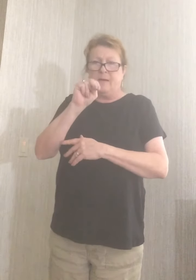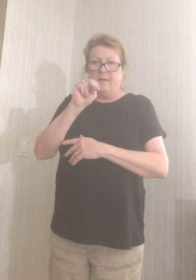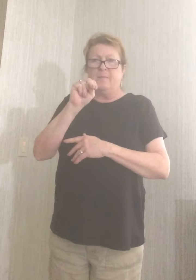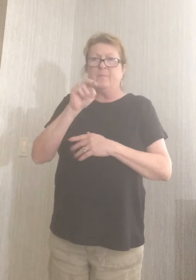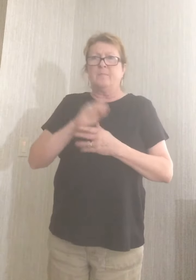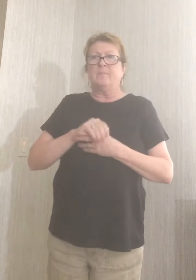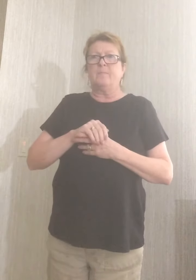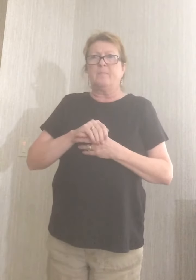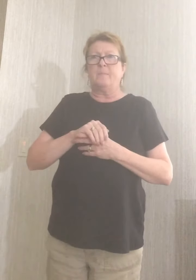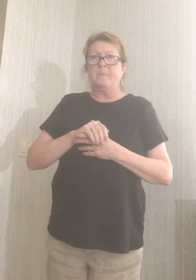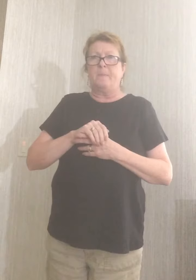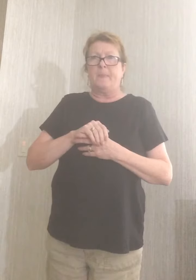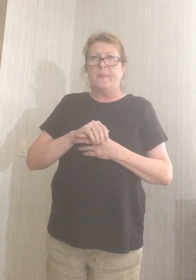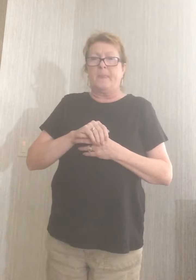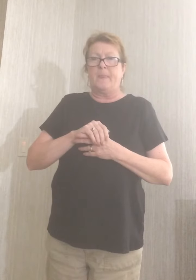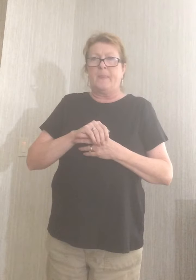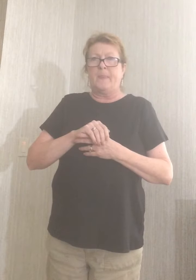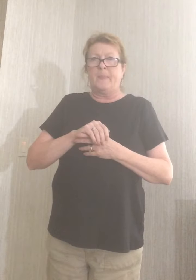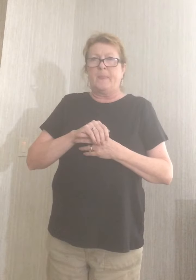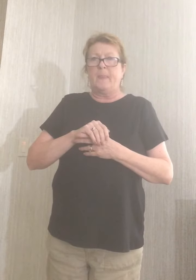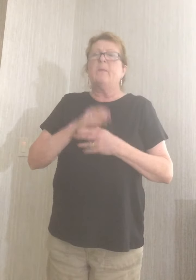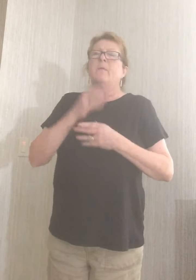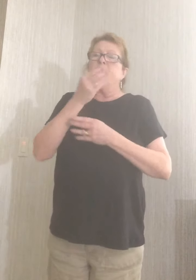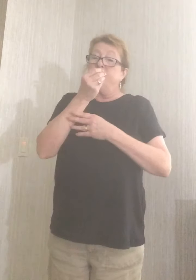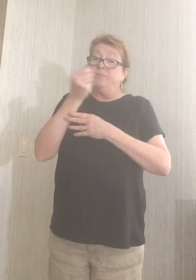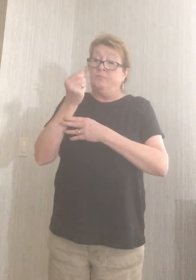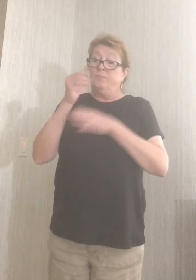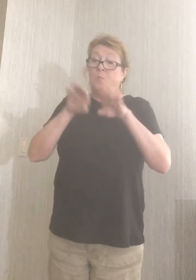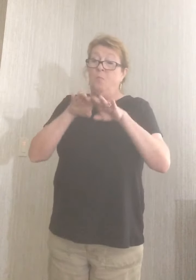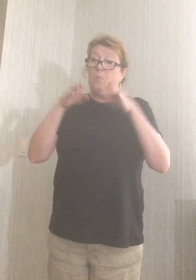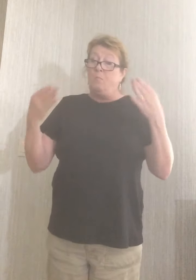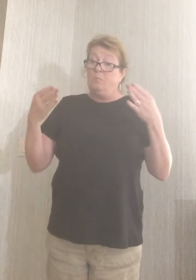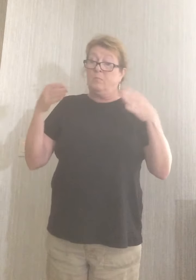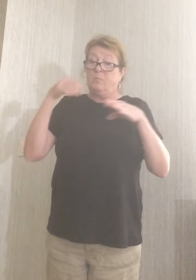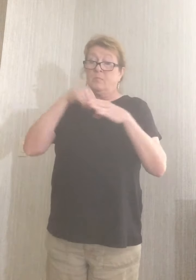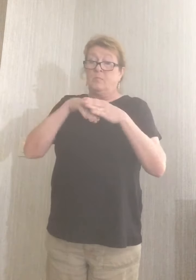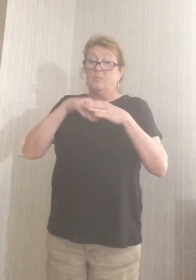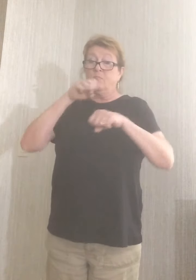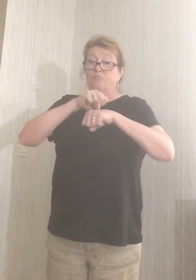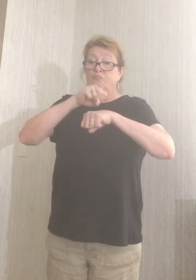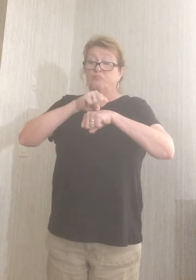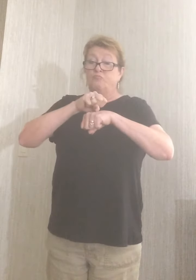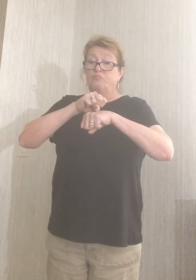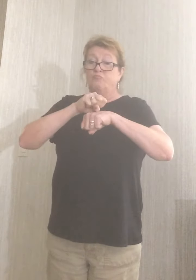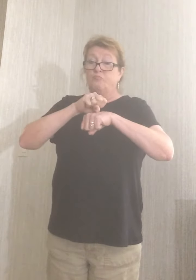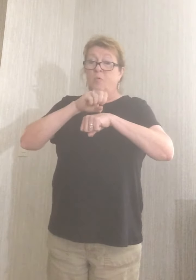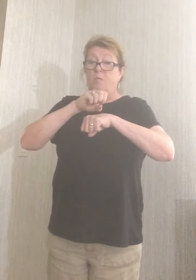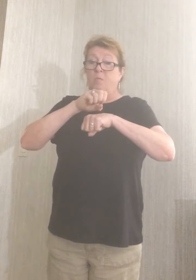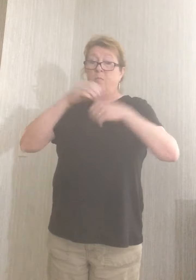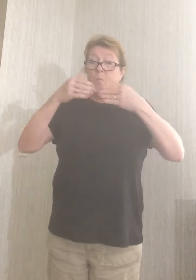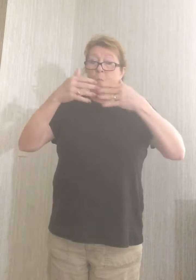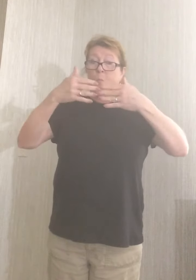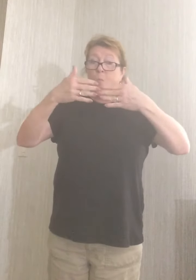There are a few openings in the rock wall, but they're not what we would call